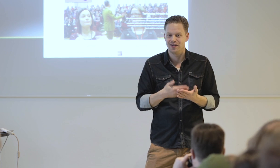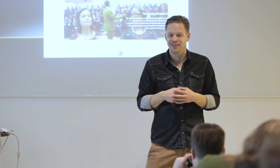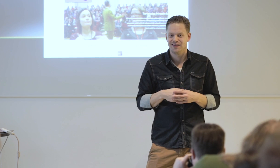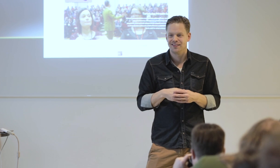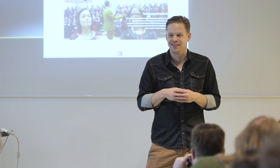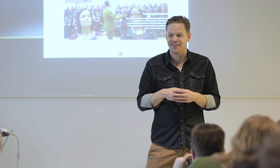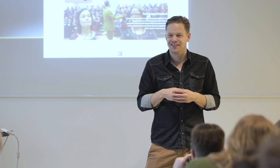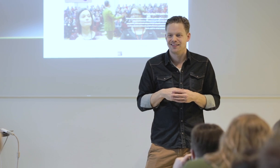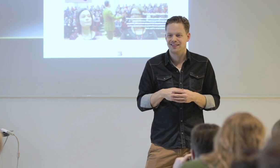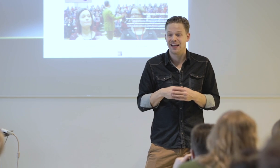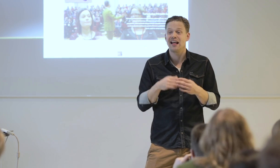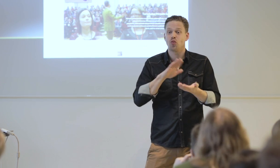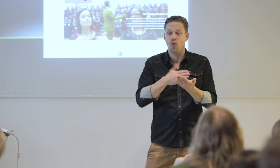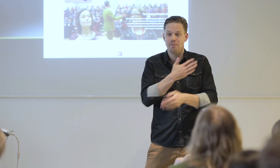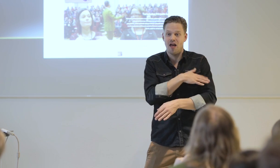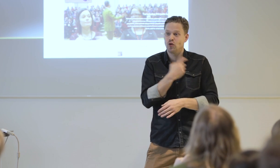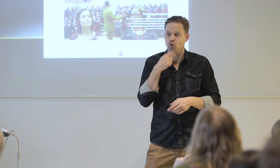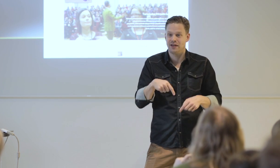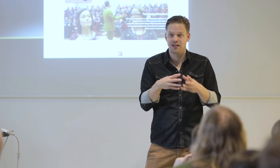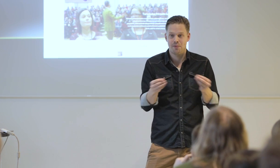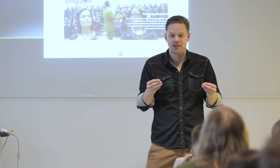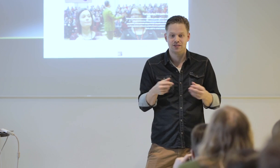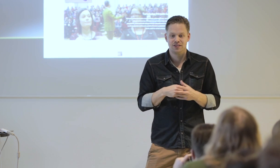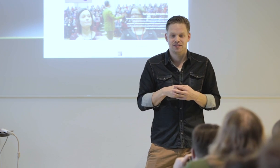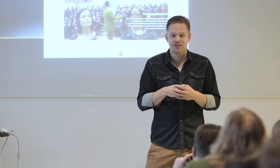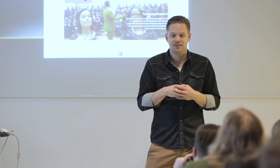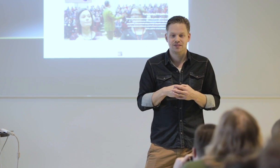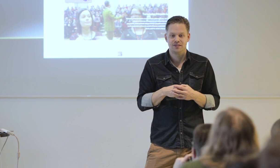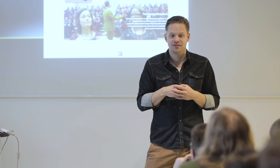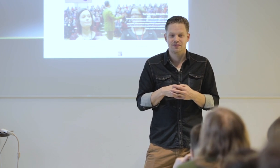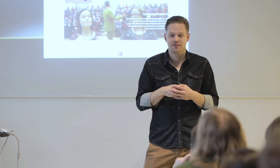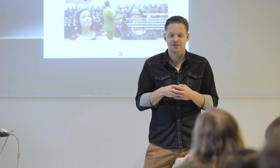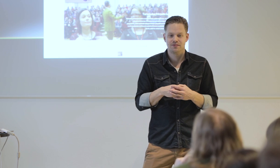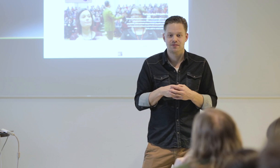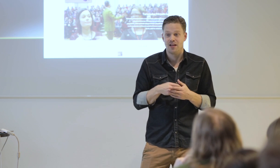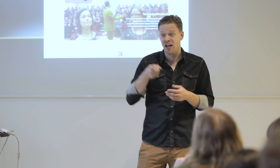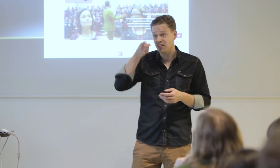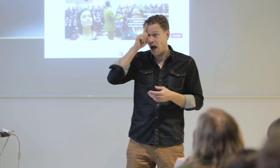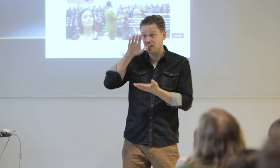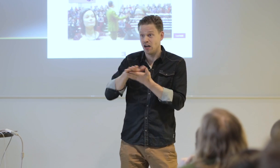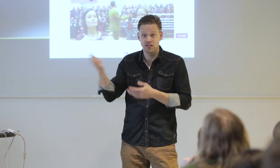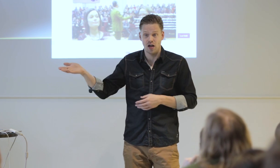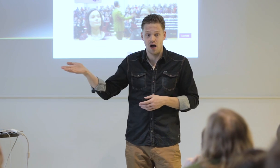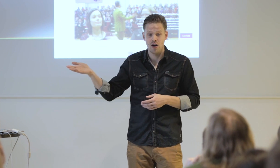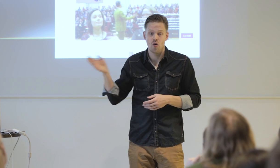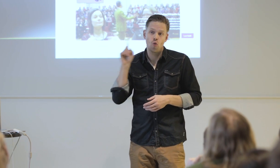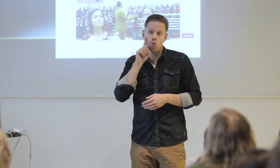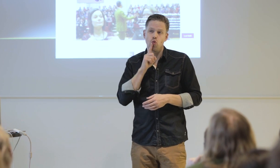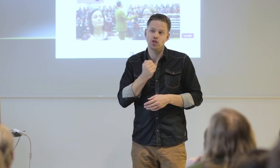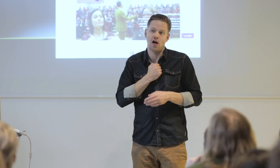400 interpreters. So interpreter services in Finland are free also. In Germany, the